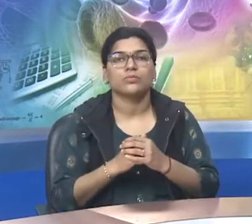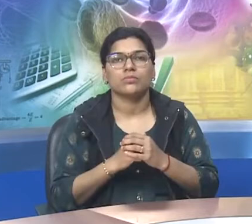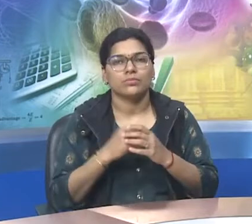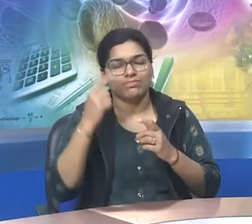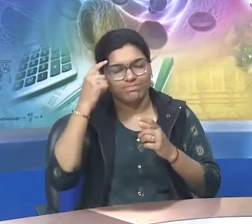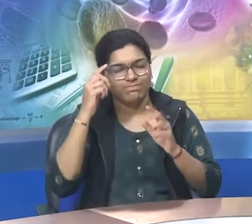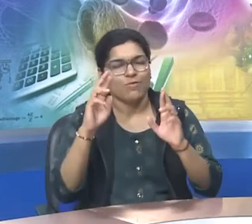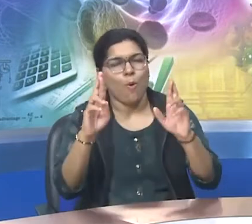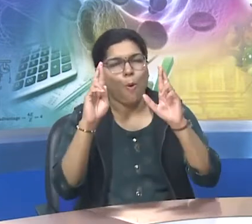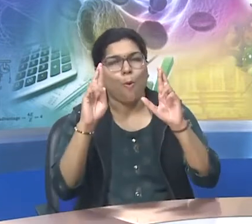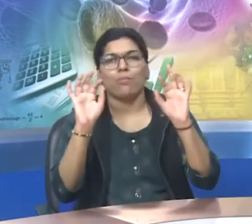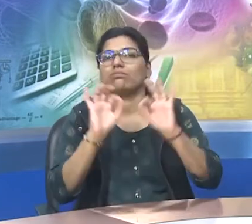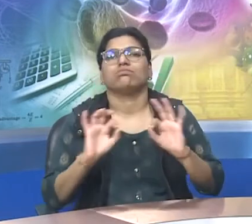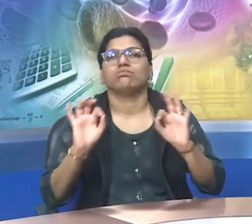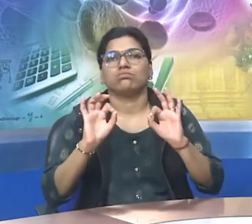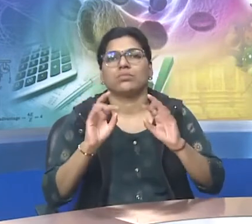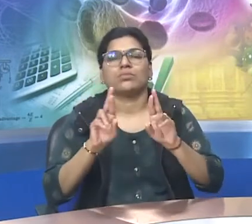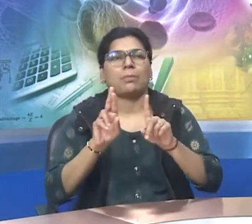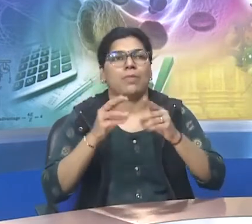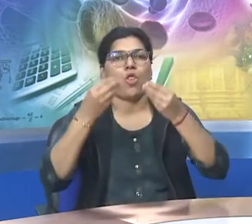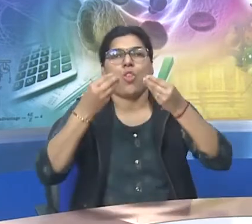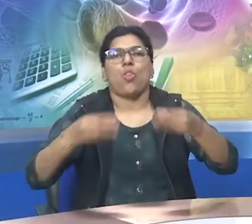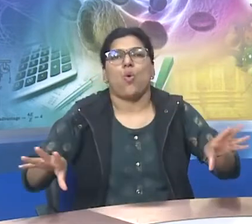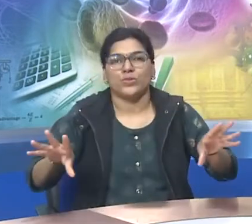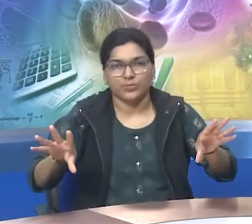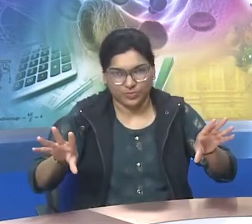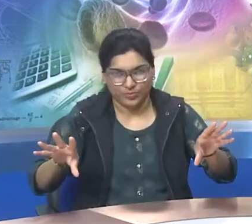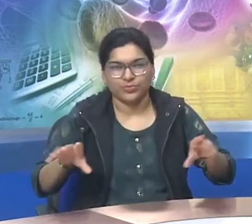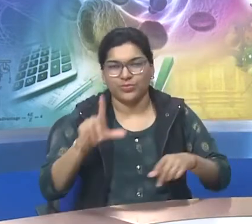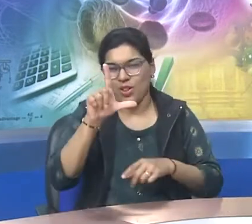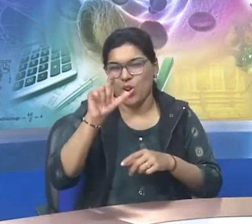This word is despair.